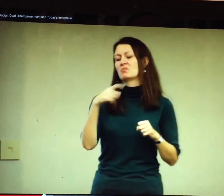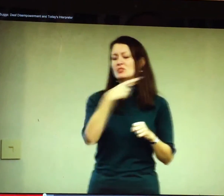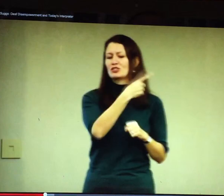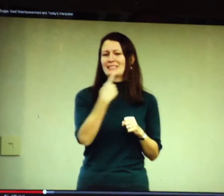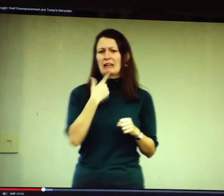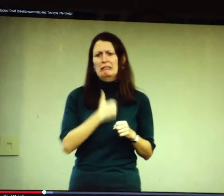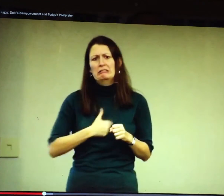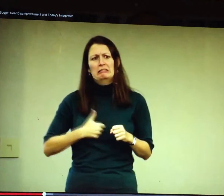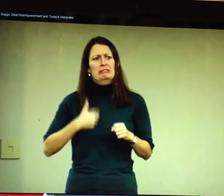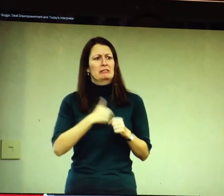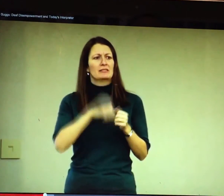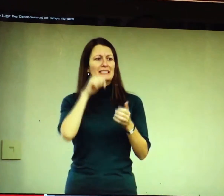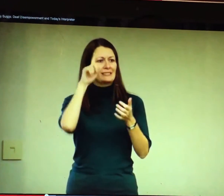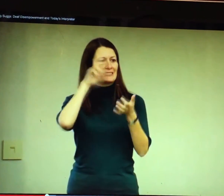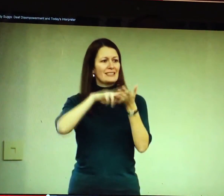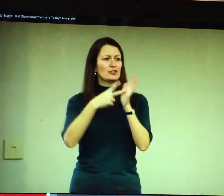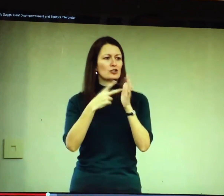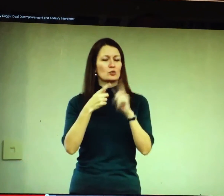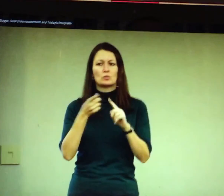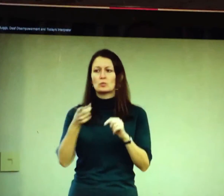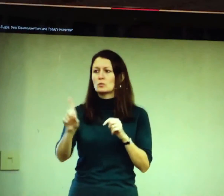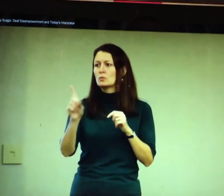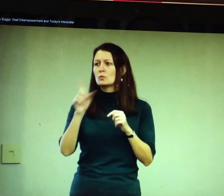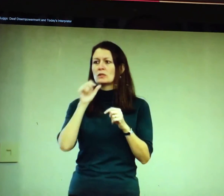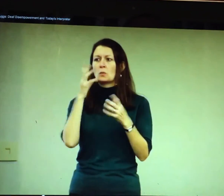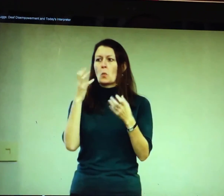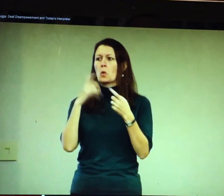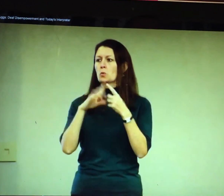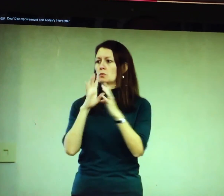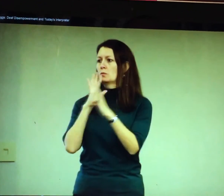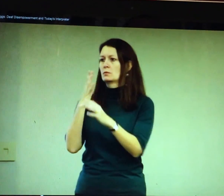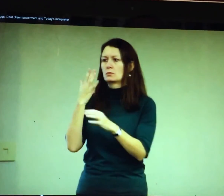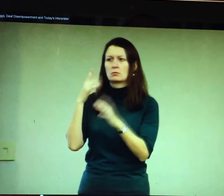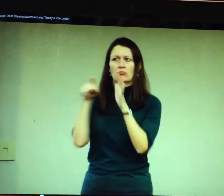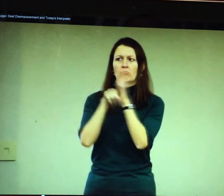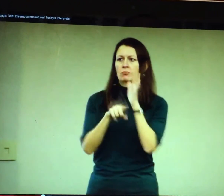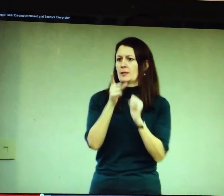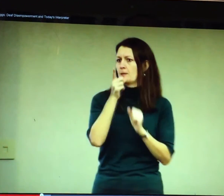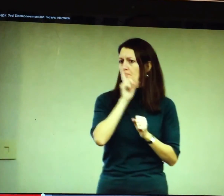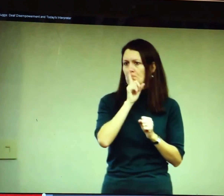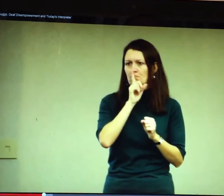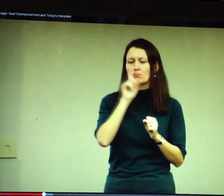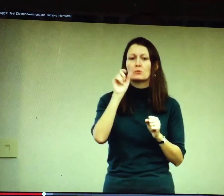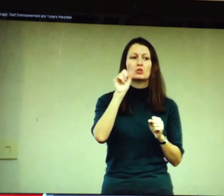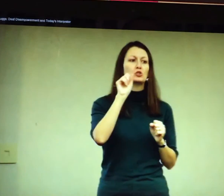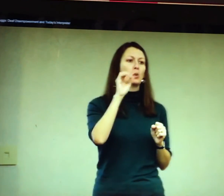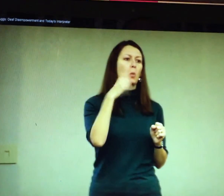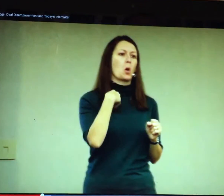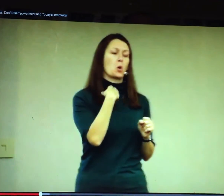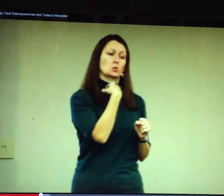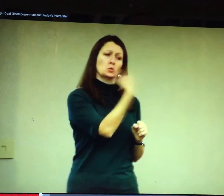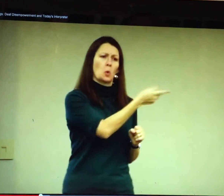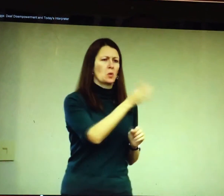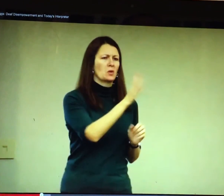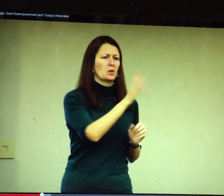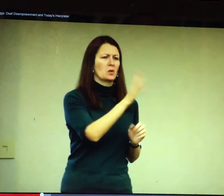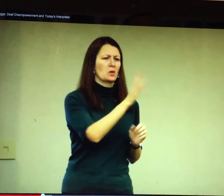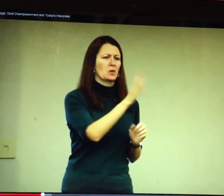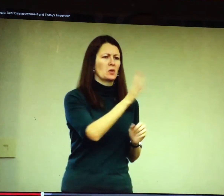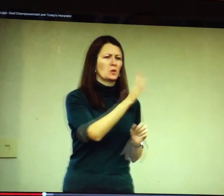I started to give up, but she said, oh, I'm sorry. I think it was a misunderstanding. You know, but she really wouldn't tell